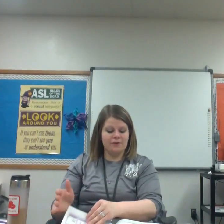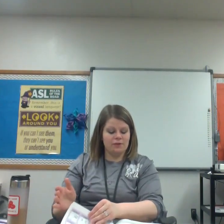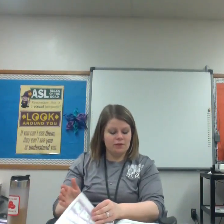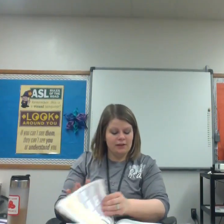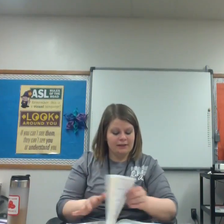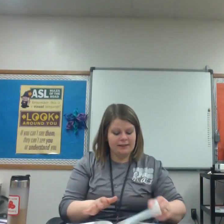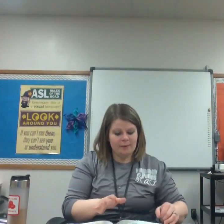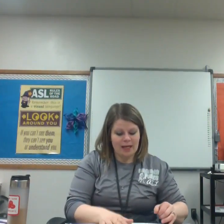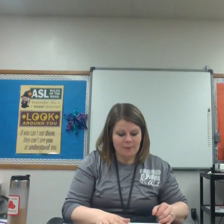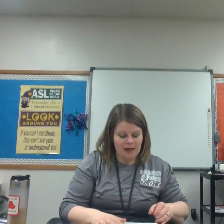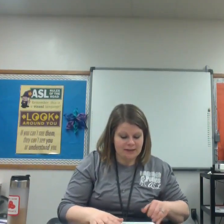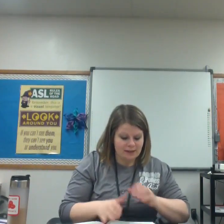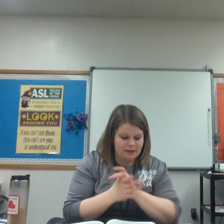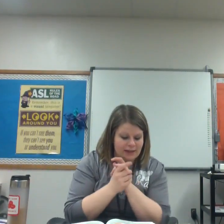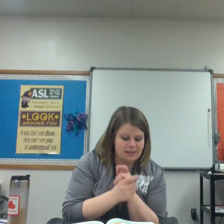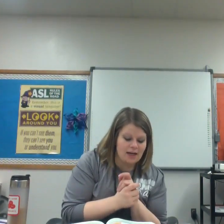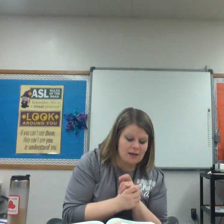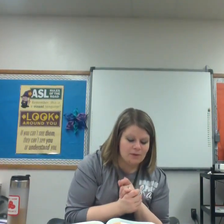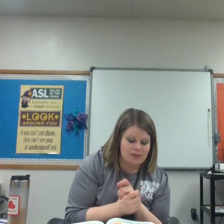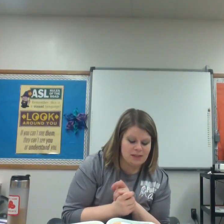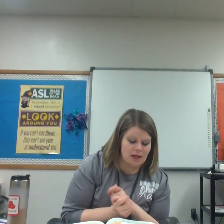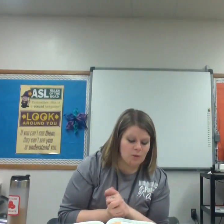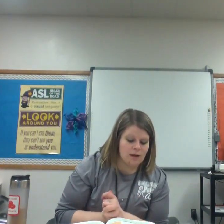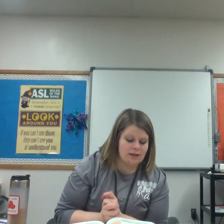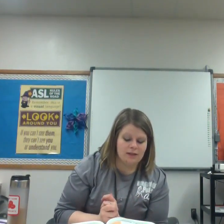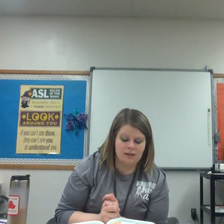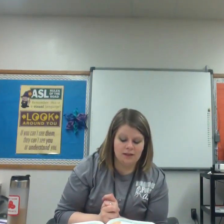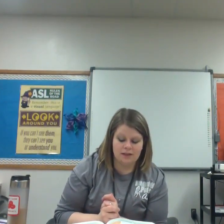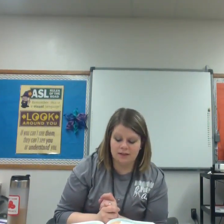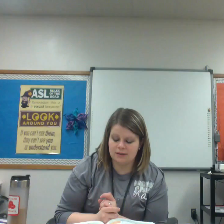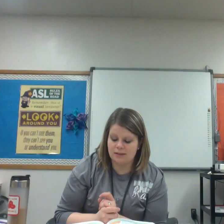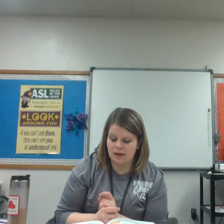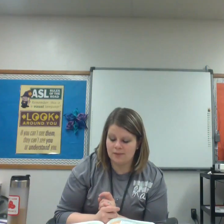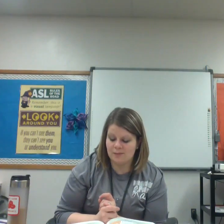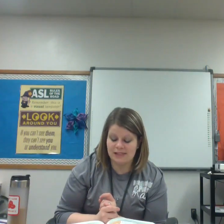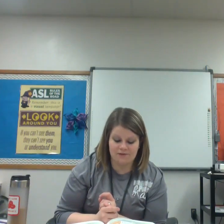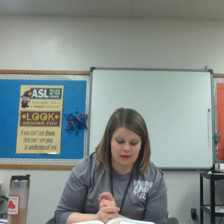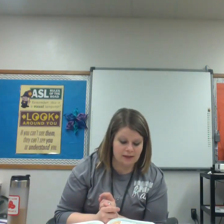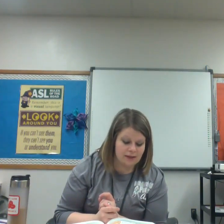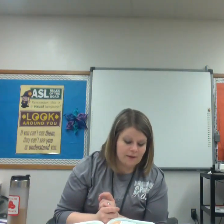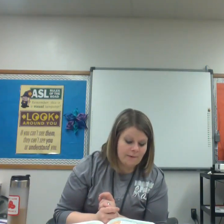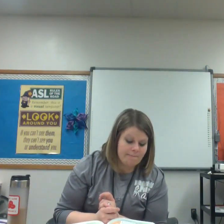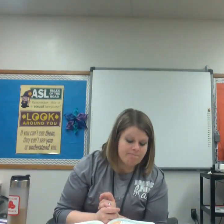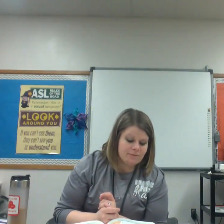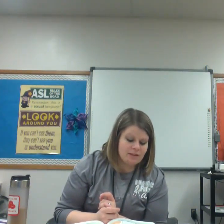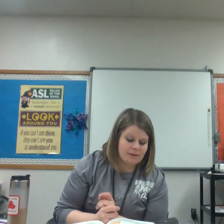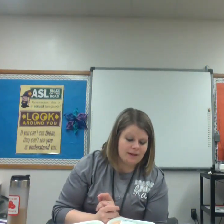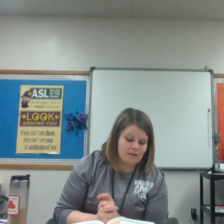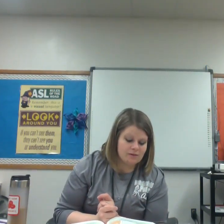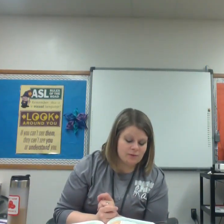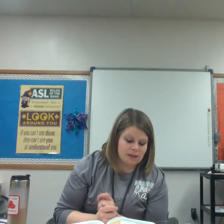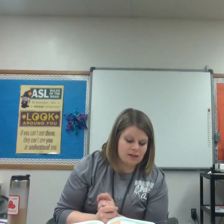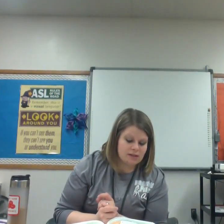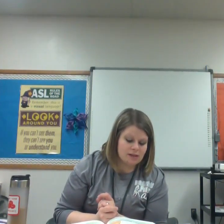few in your back pocket there, let's talk about the CL1 specifically. Somebody else read the